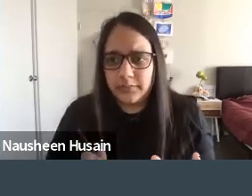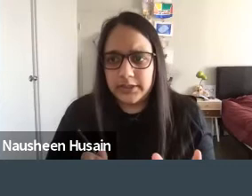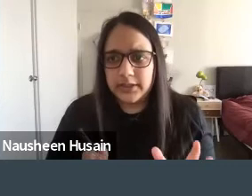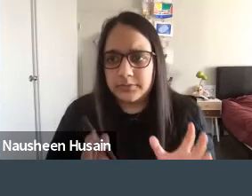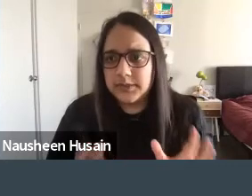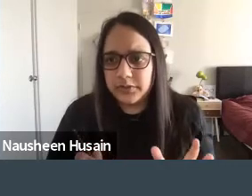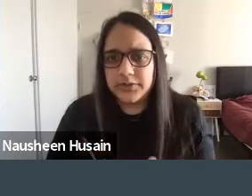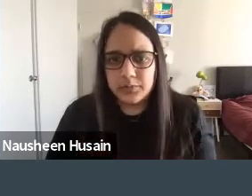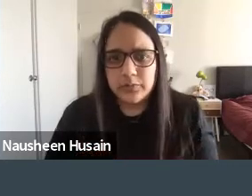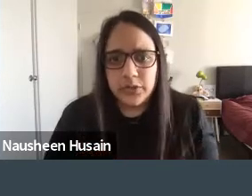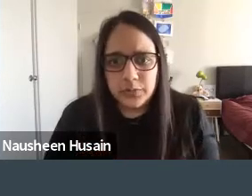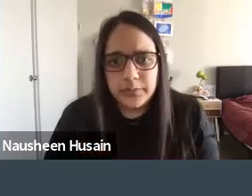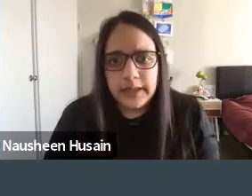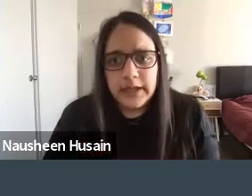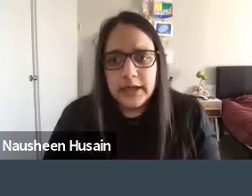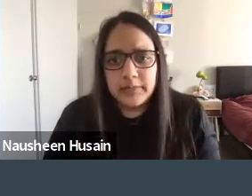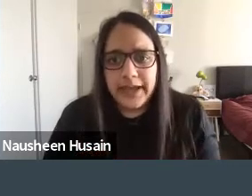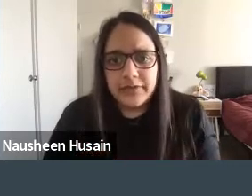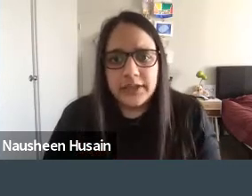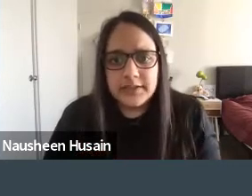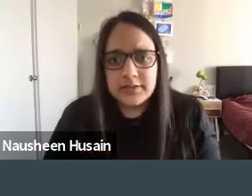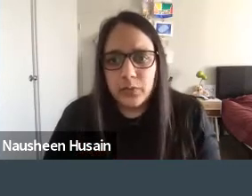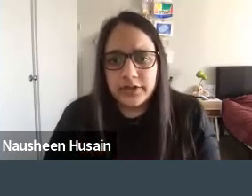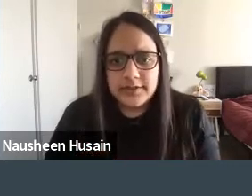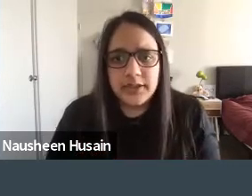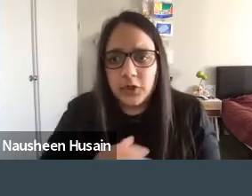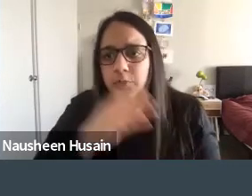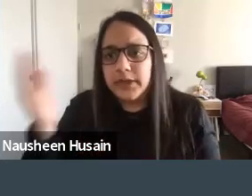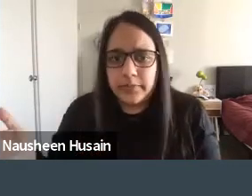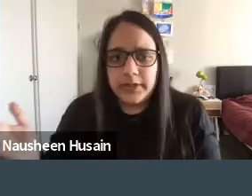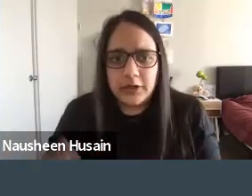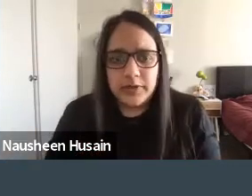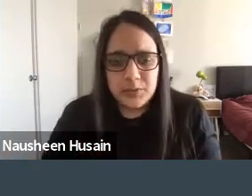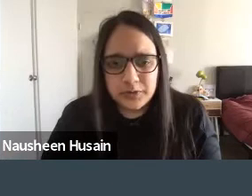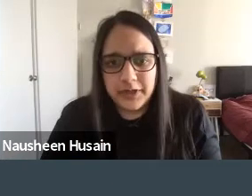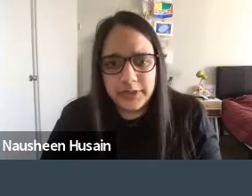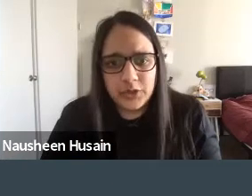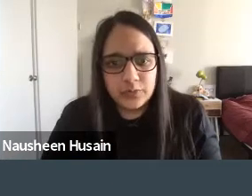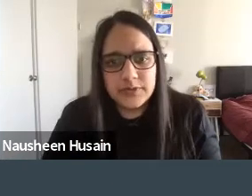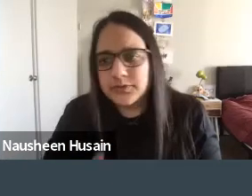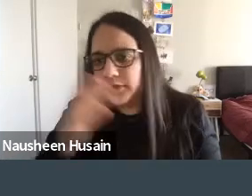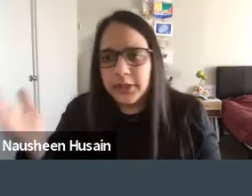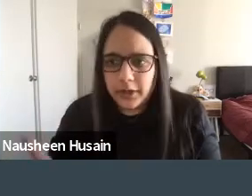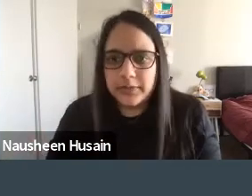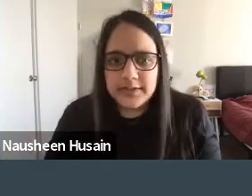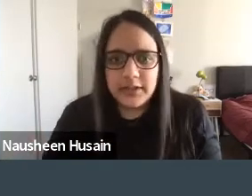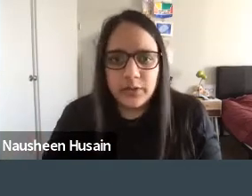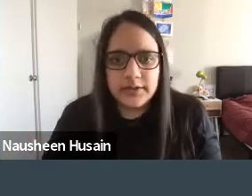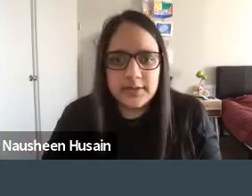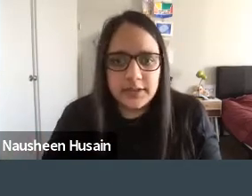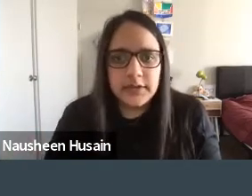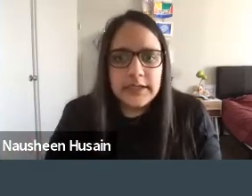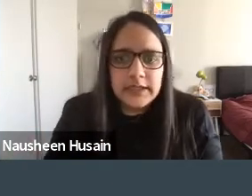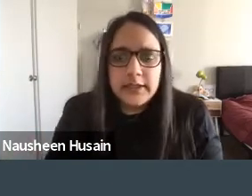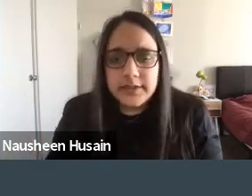one family, like a typical suburban home. Advocates wanted the city to open up and allow multiple family homes, so like apartments anywhere in